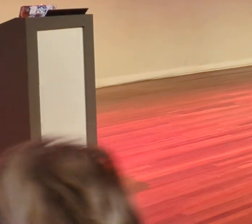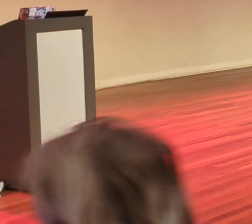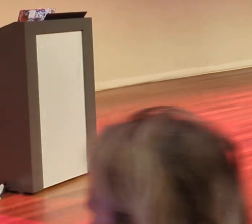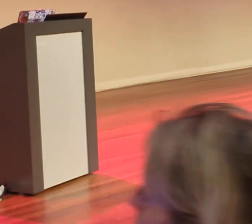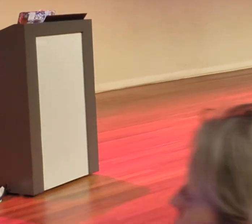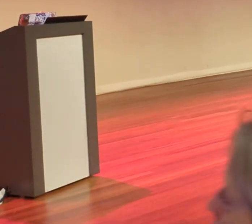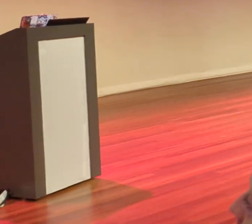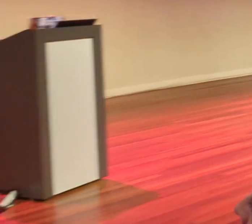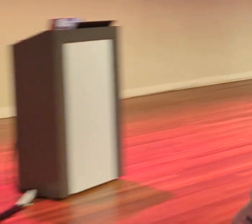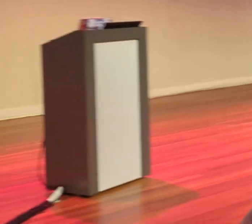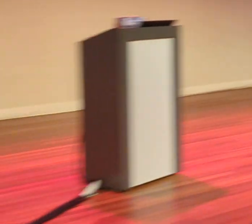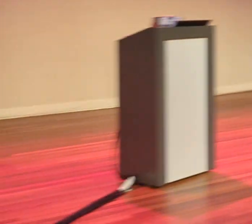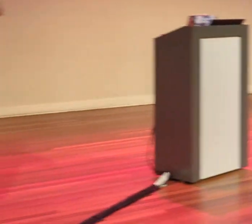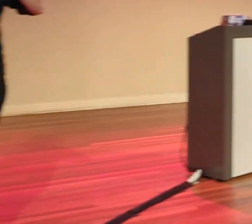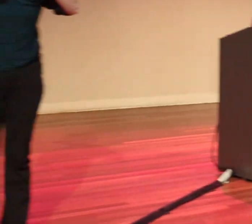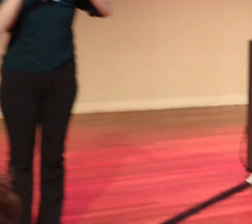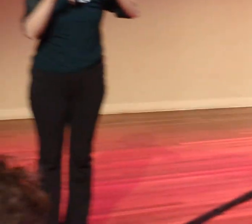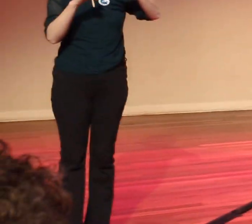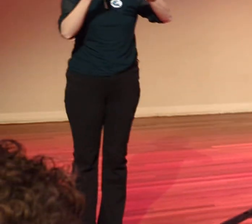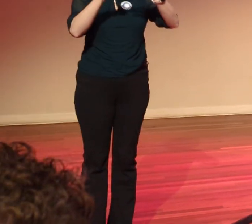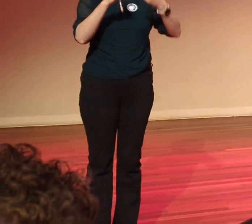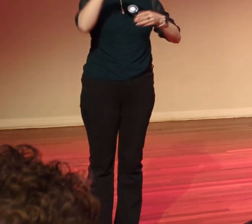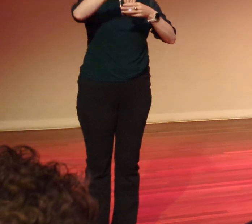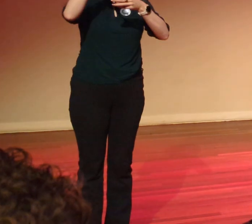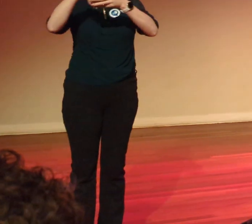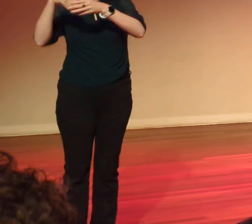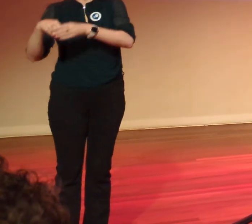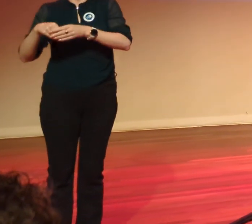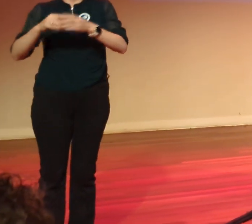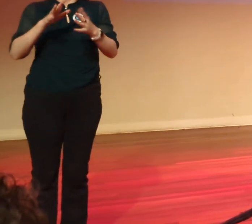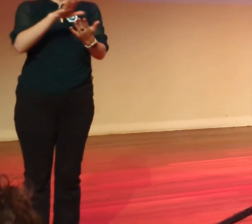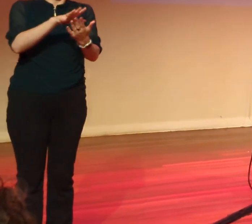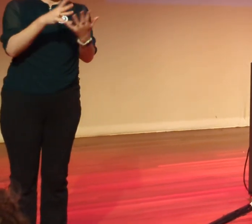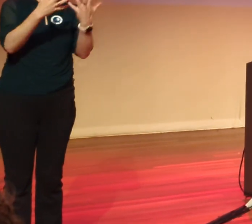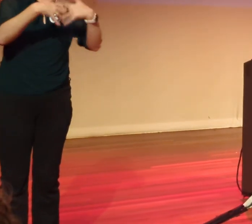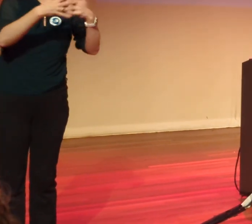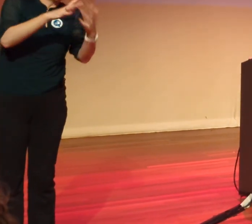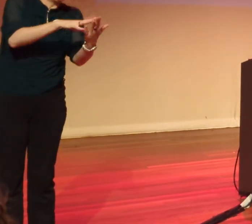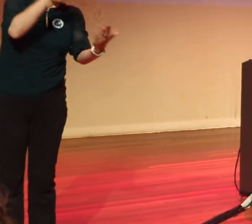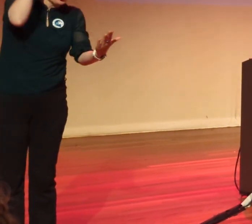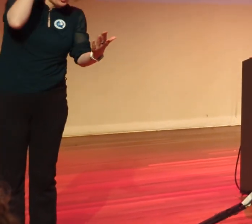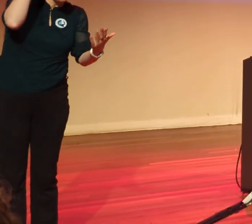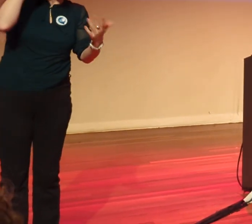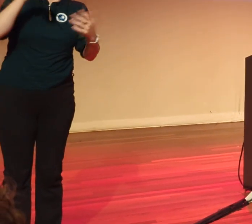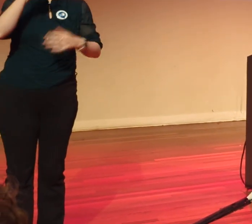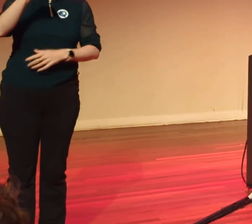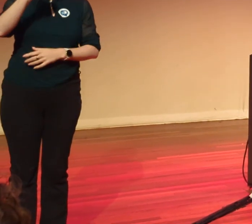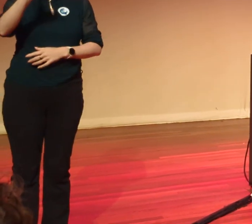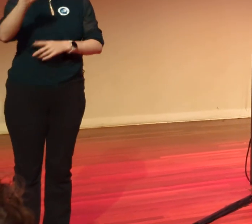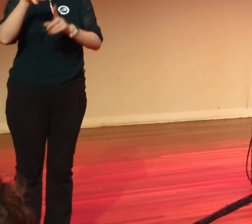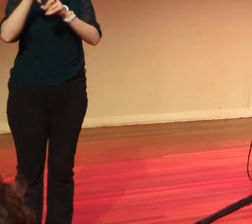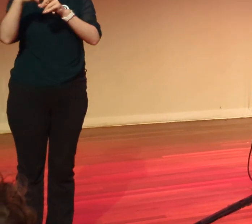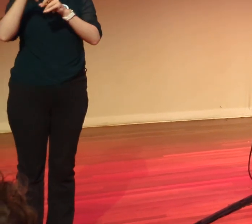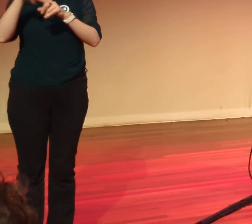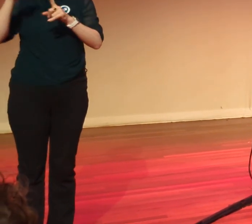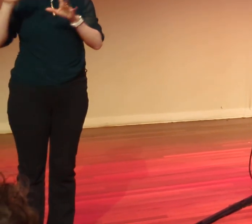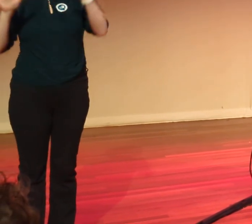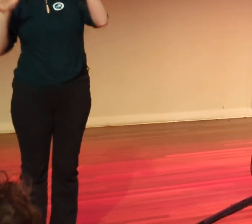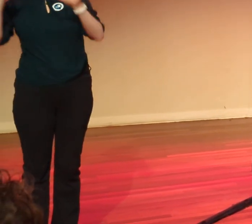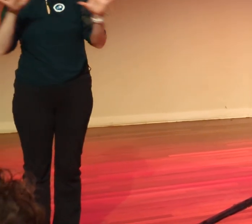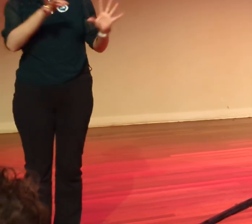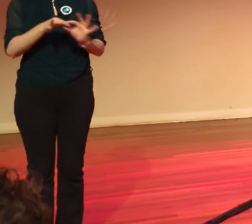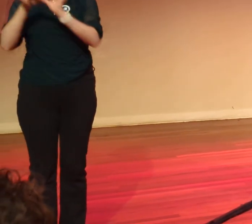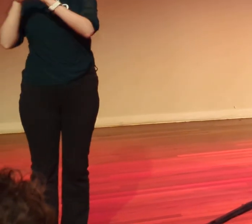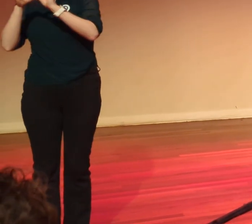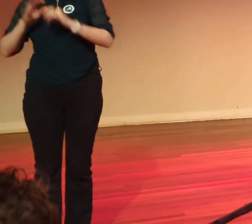presentations featuring studies that have a heavy use of machine learning or AI tools for gesture studies. The first one